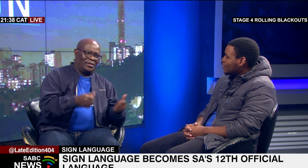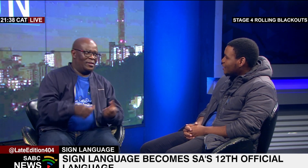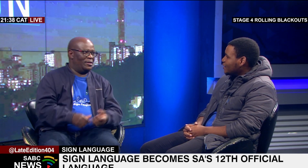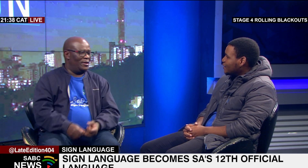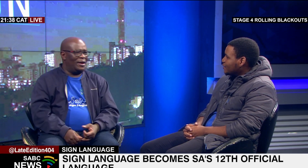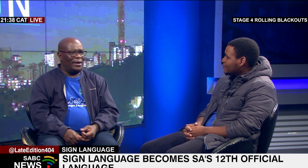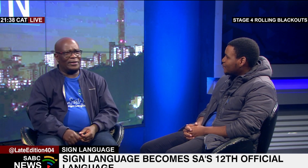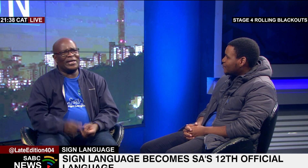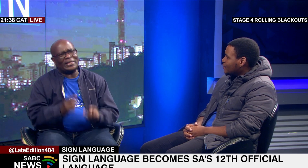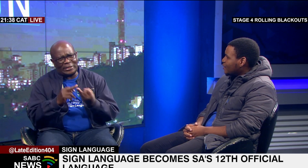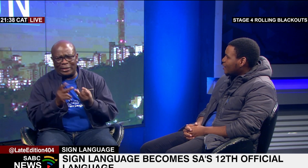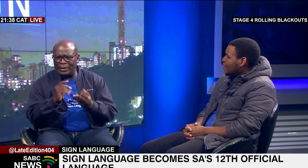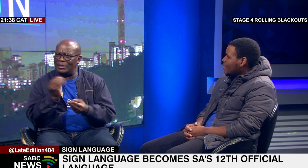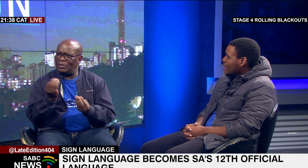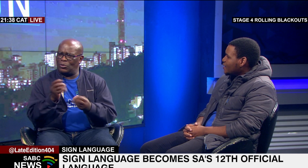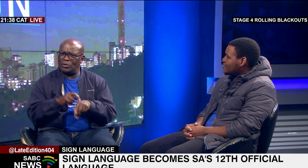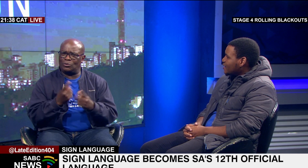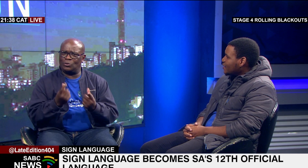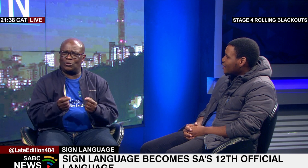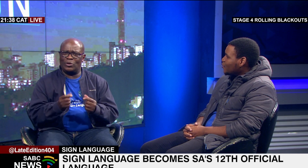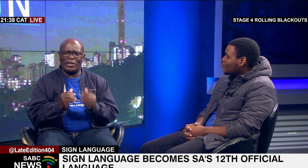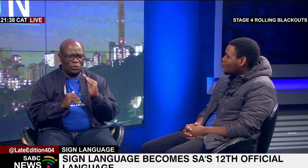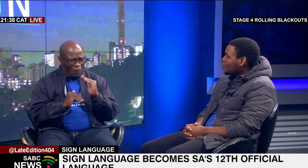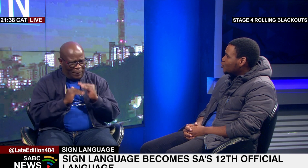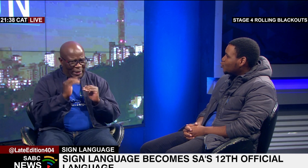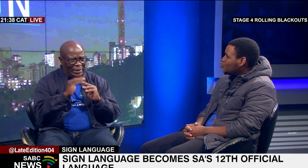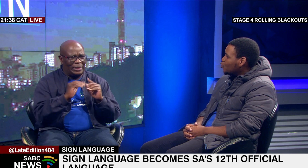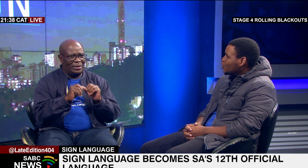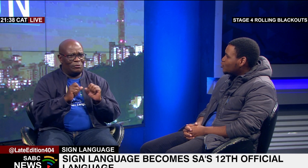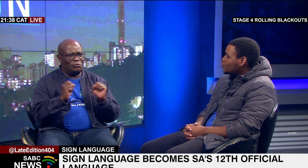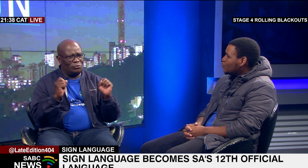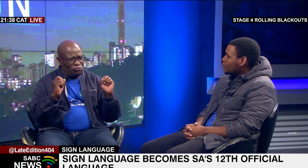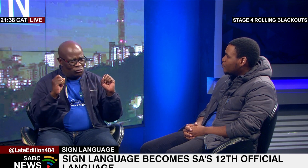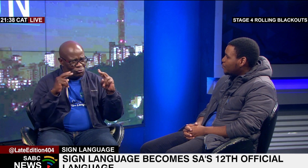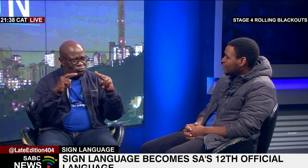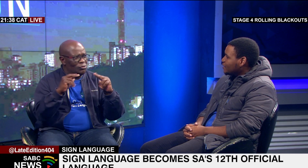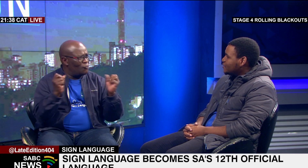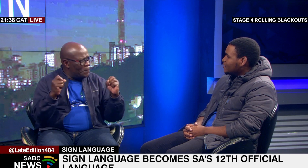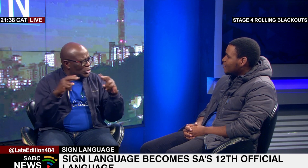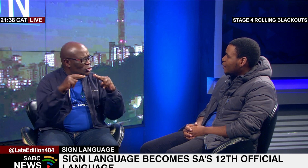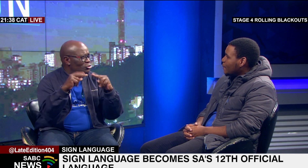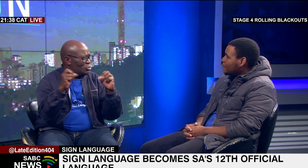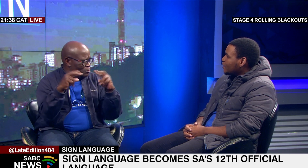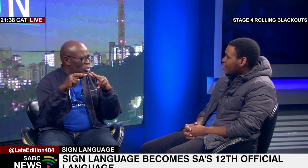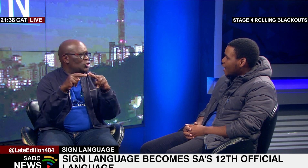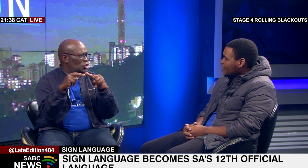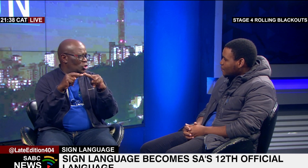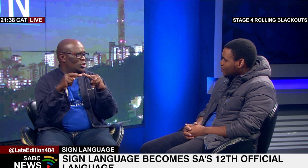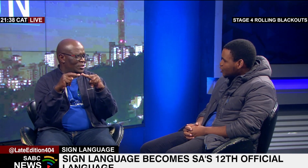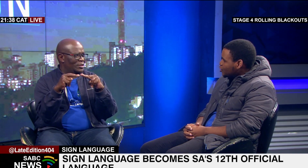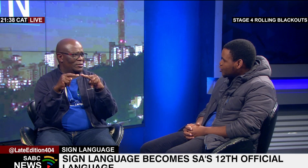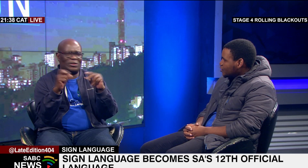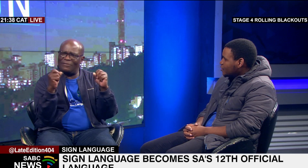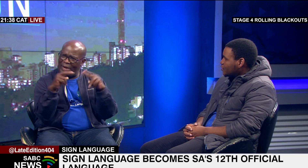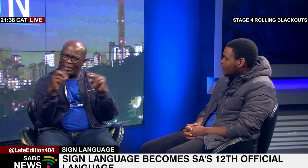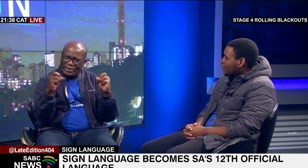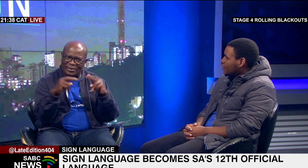heal. And the second thing we need to do is to build the bridge,